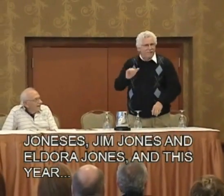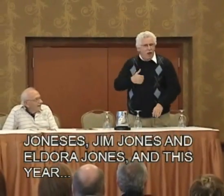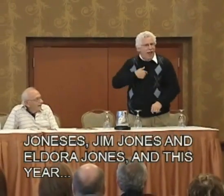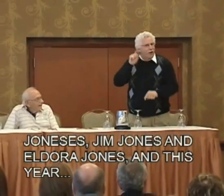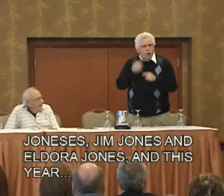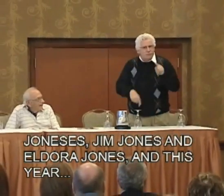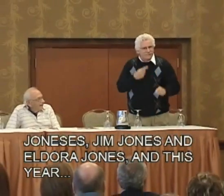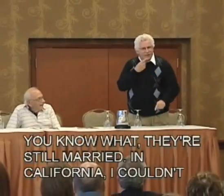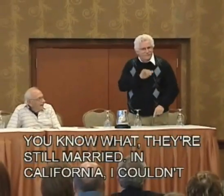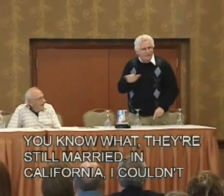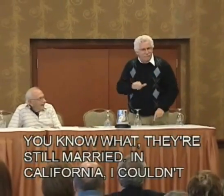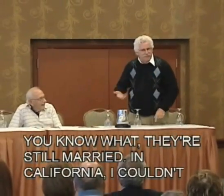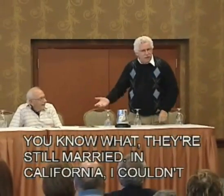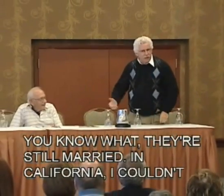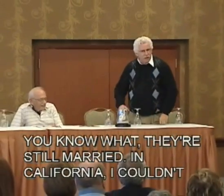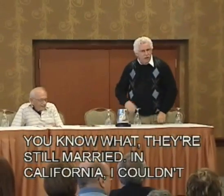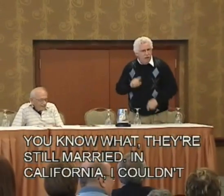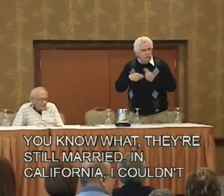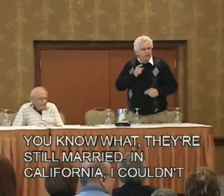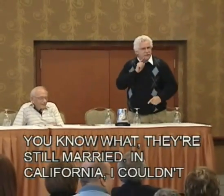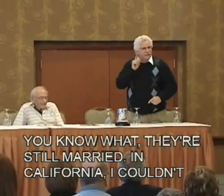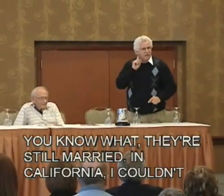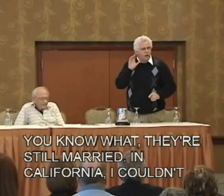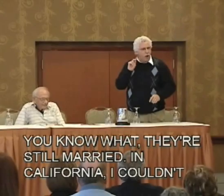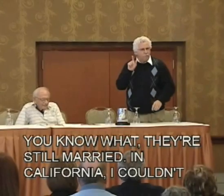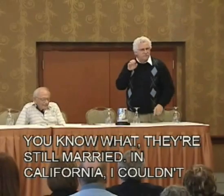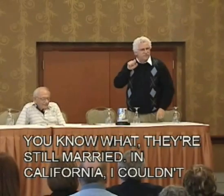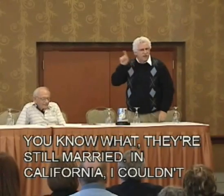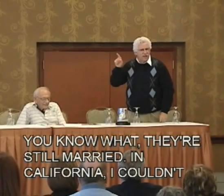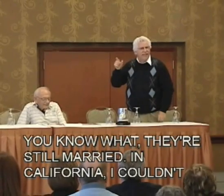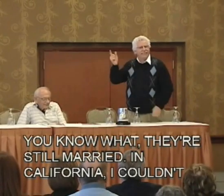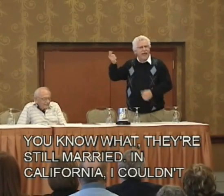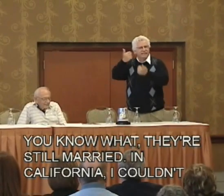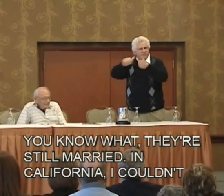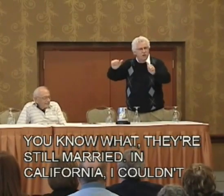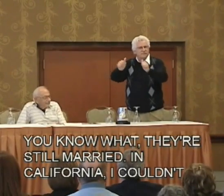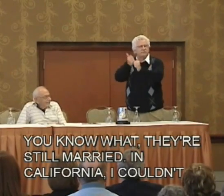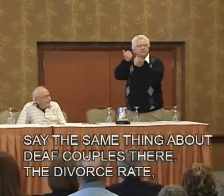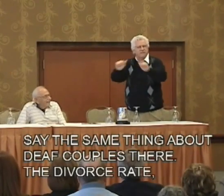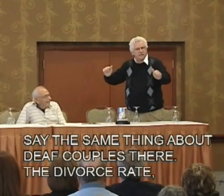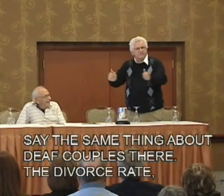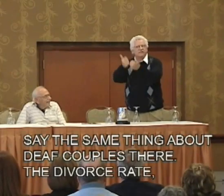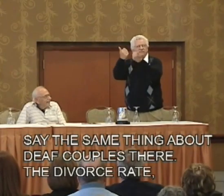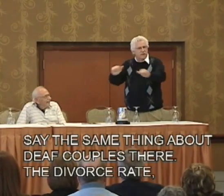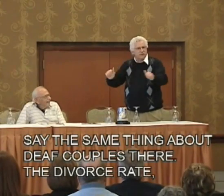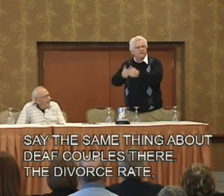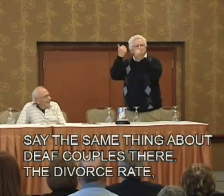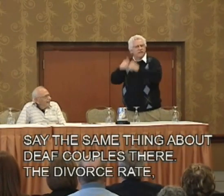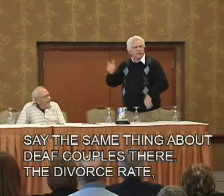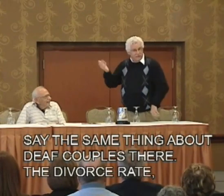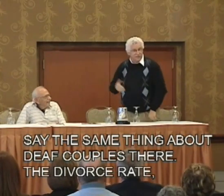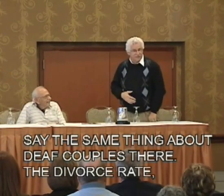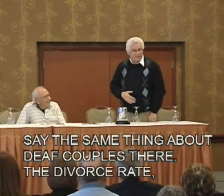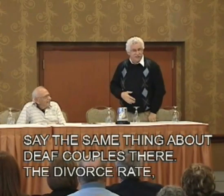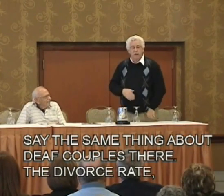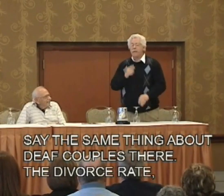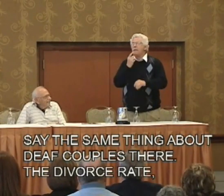what they're still married in California I couldn't say the same thing about deaf couples there the divorce rate the divorce rate the divorce rate just repeats